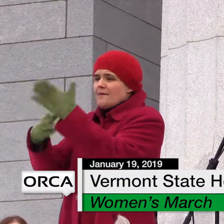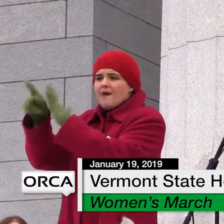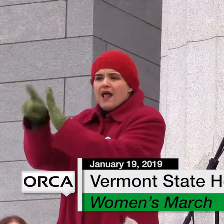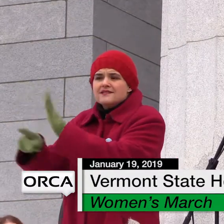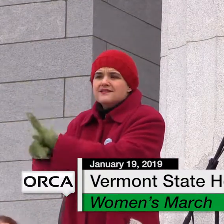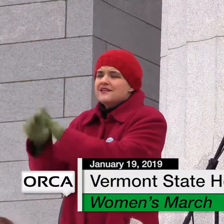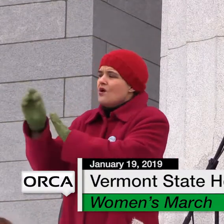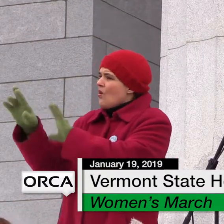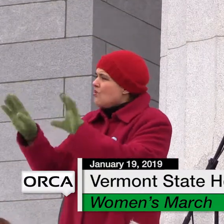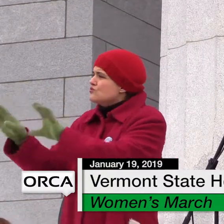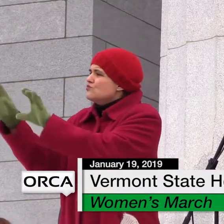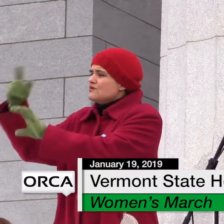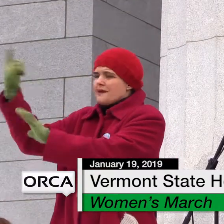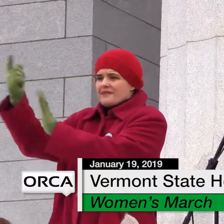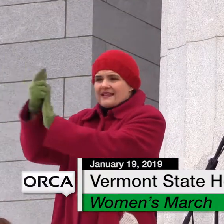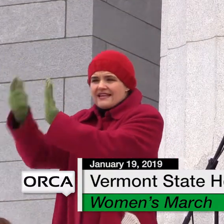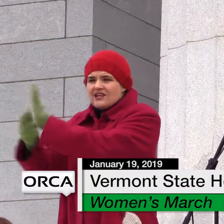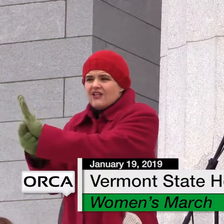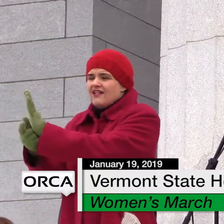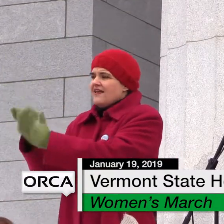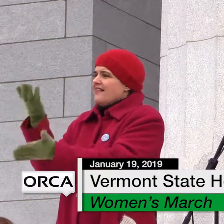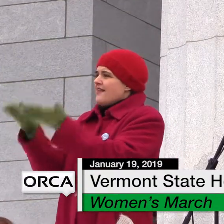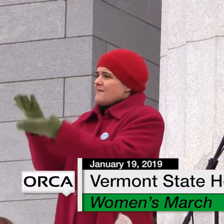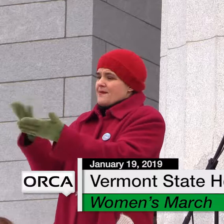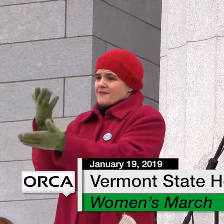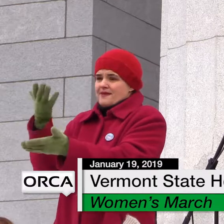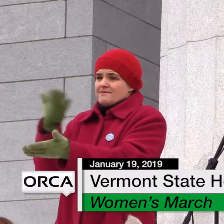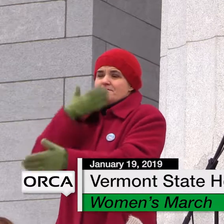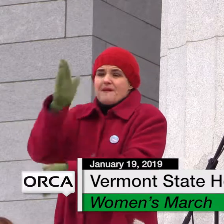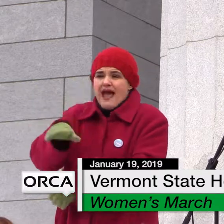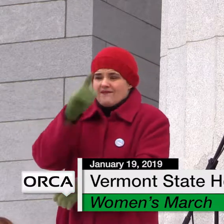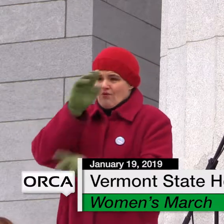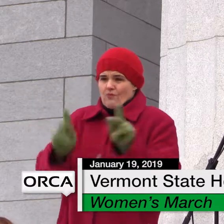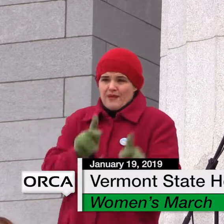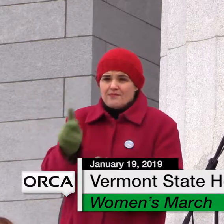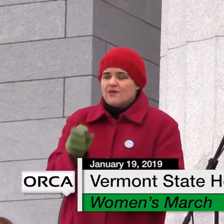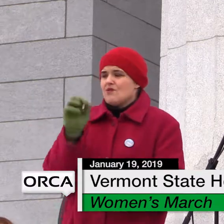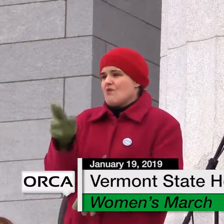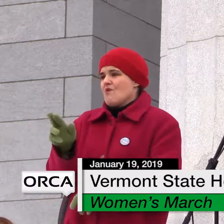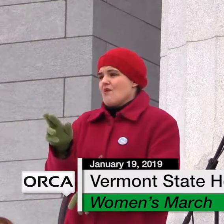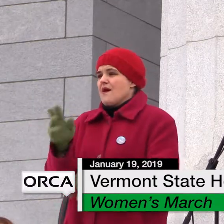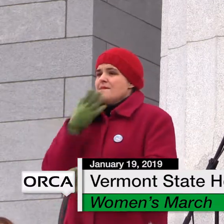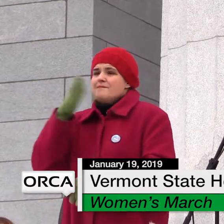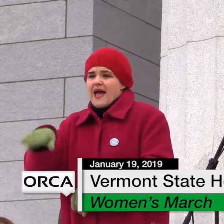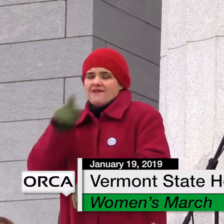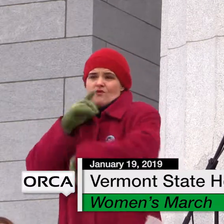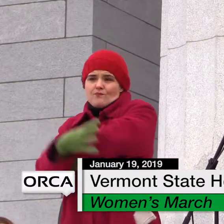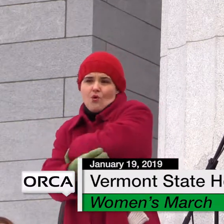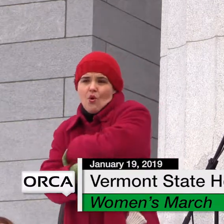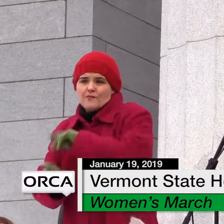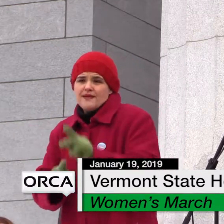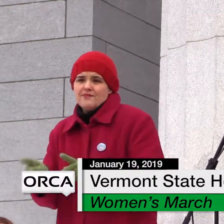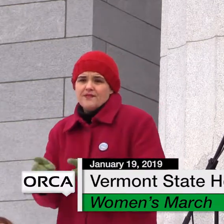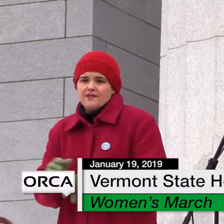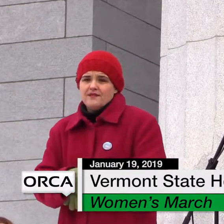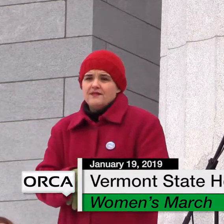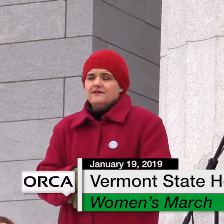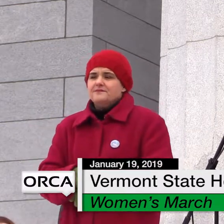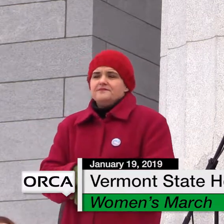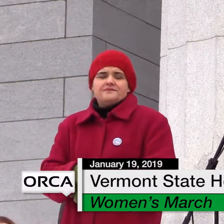that might cost the lives of our military, that might result in further oppression of the poor, that normalized deportation and the destruction of our